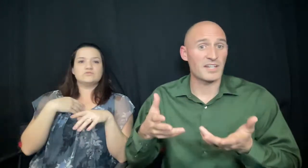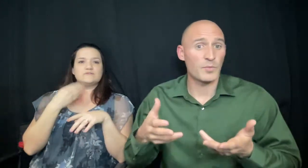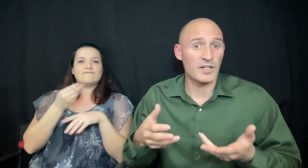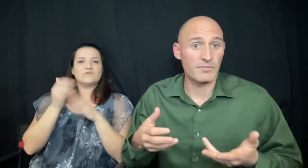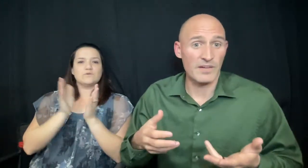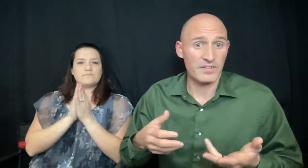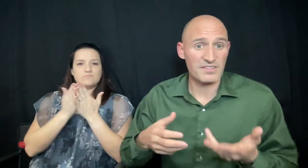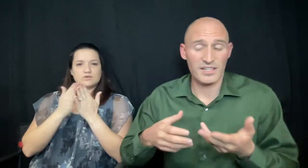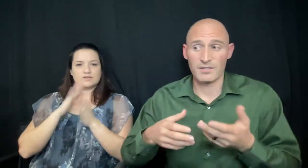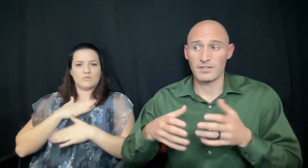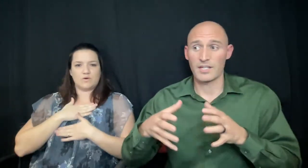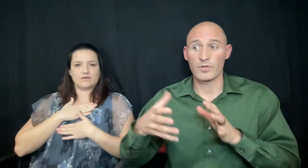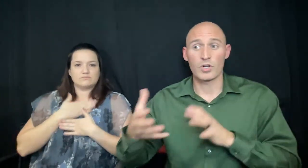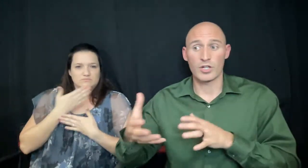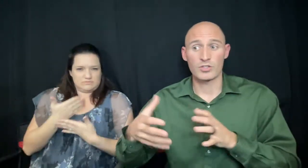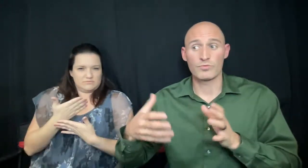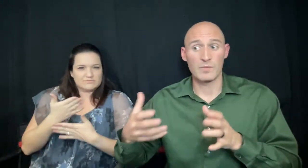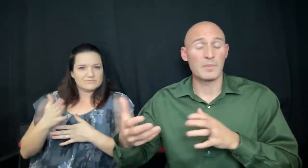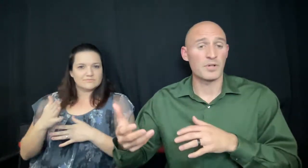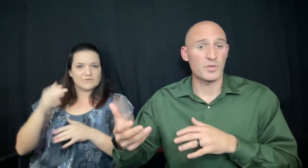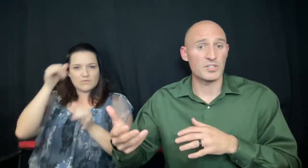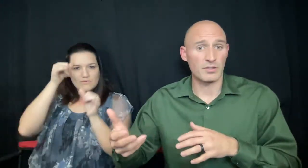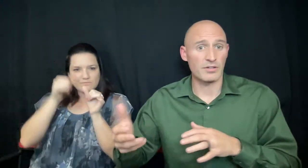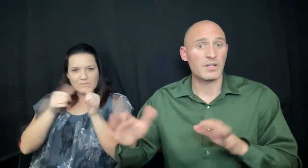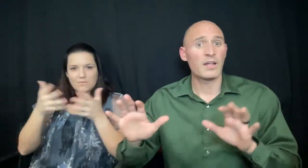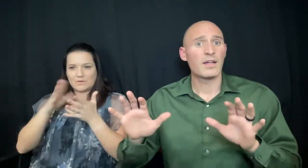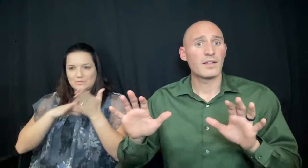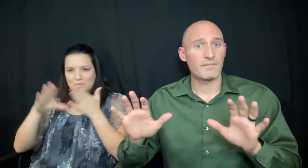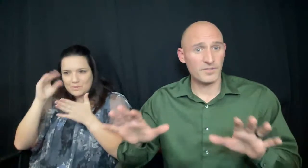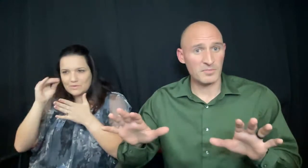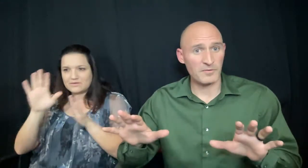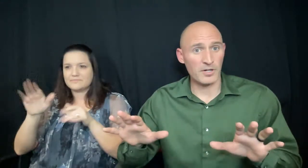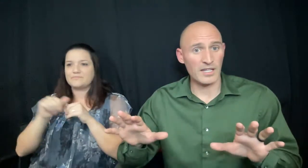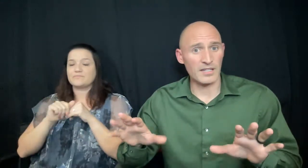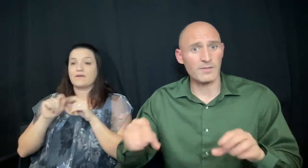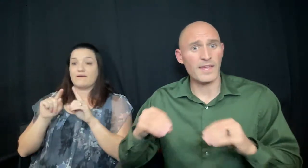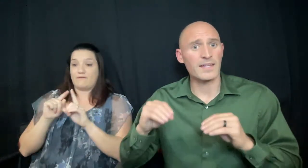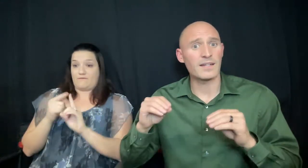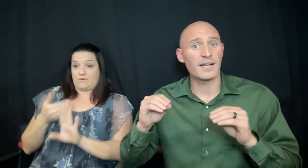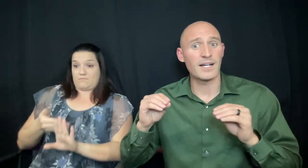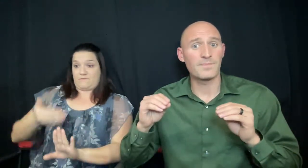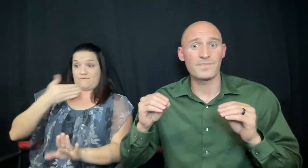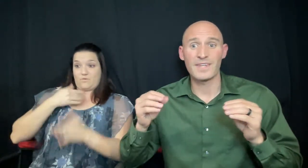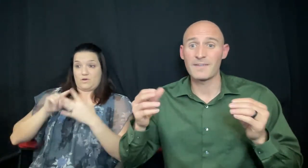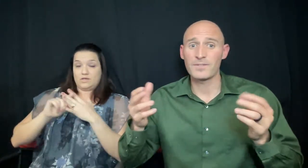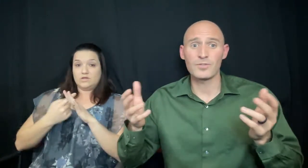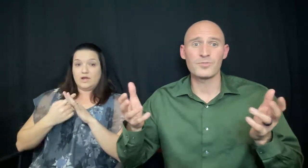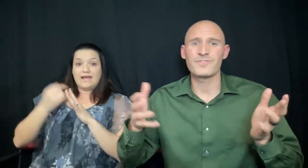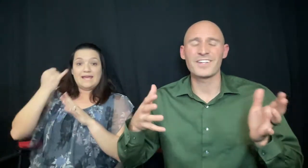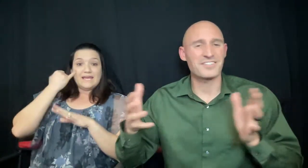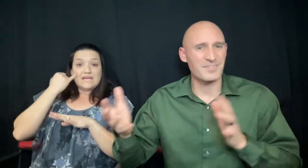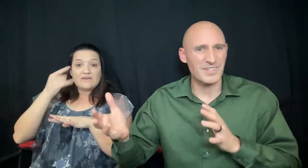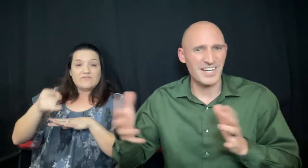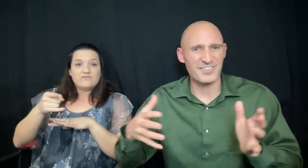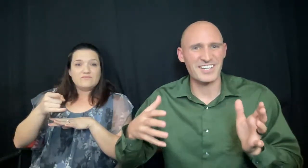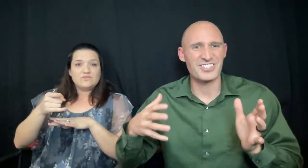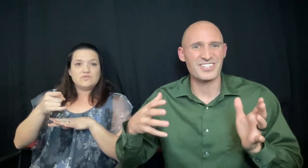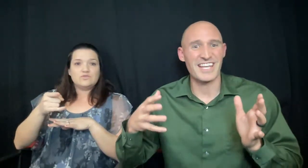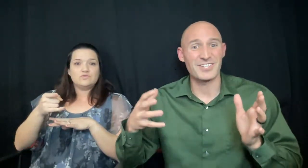wanted to reference in regard to remembering what you learn. First, before I get into that, if you find yourself mid-conversation and